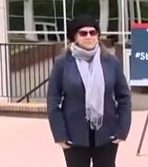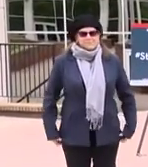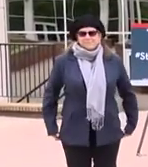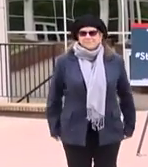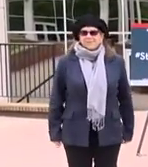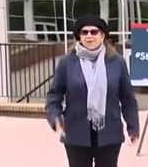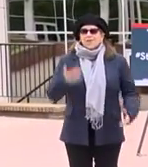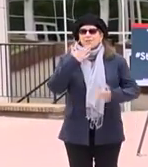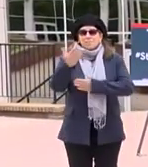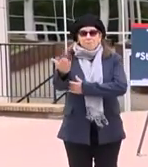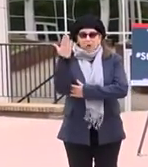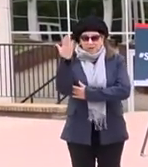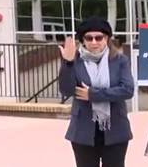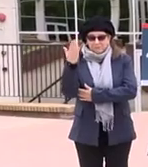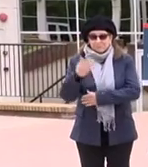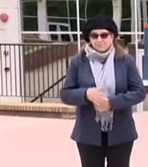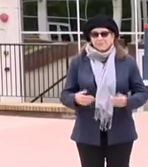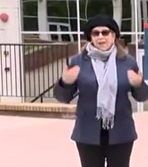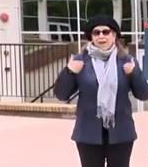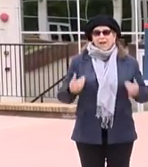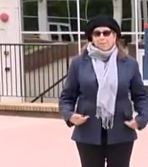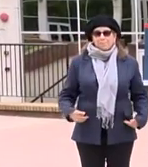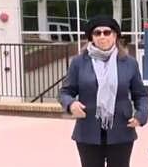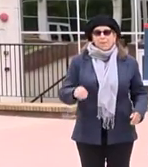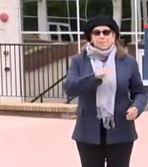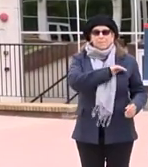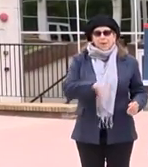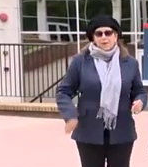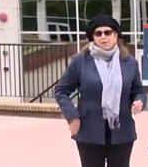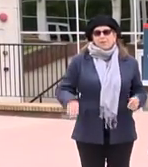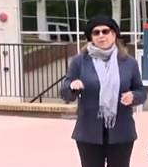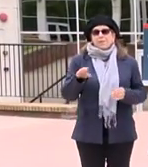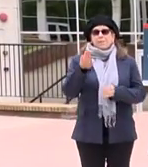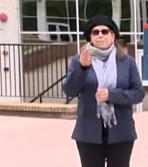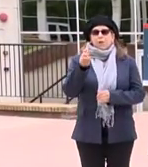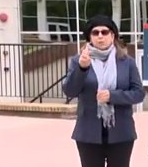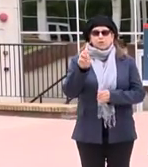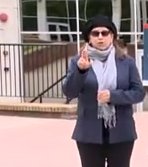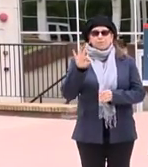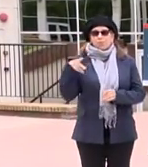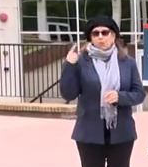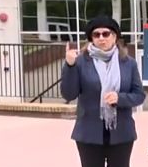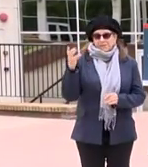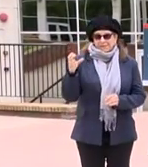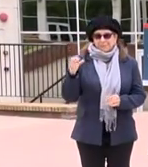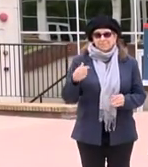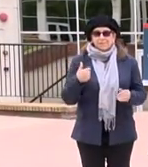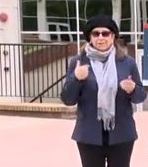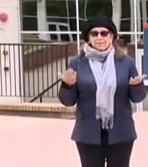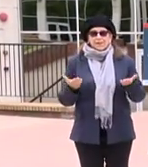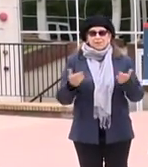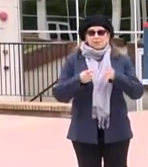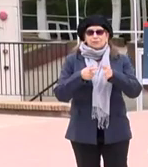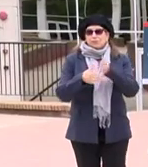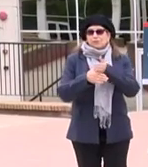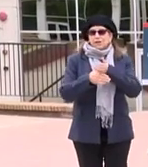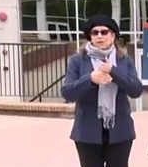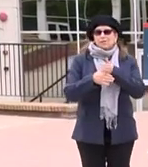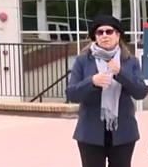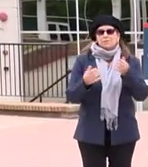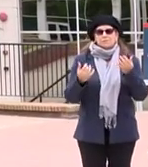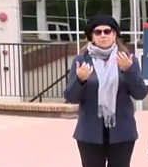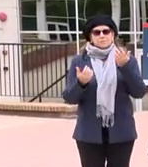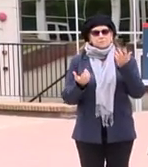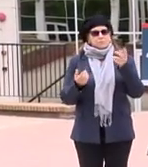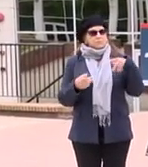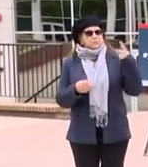Good morning. I'm Muriel Bowser. I'm the Mayor of Washington, D.C., and I'm here to provide the district's briefing on our